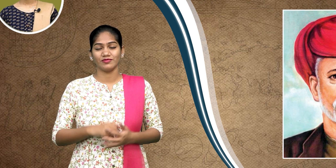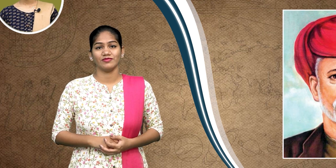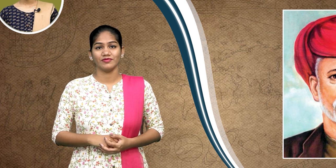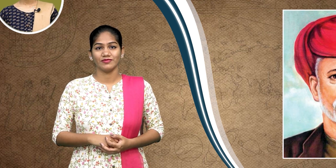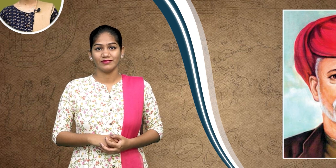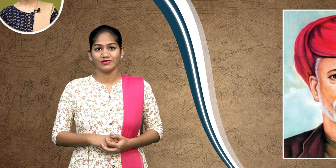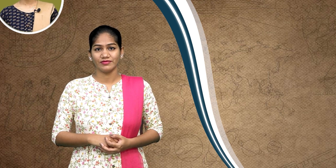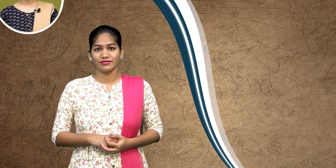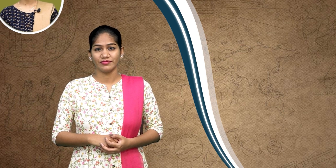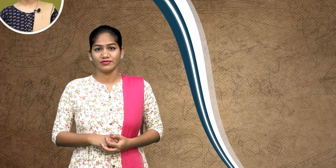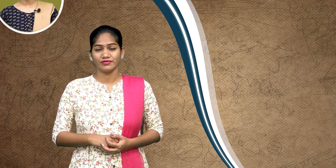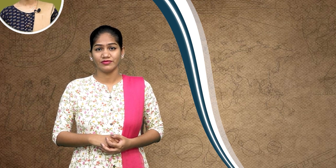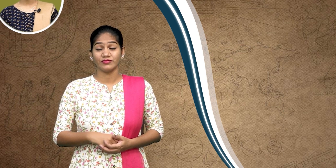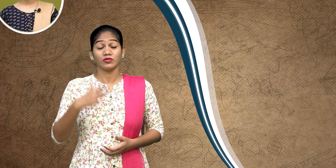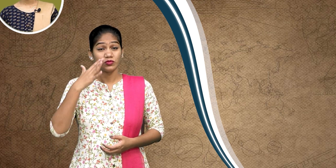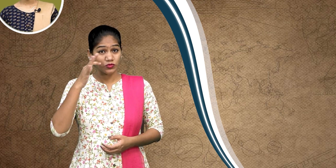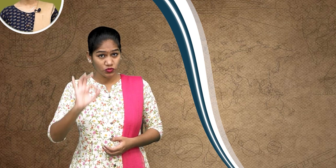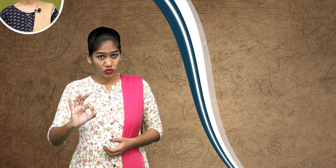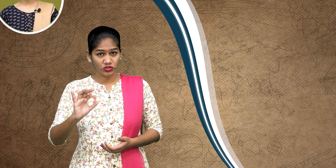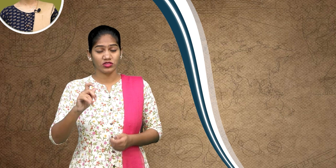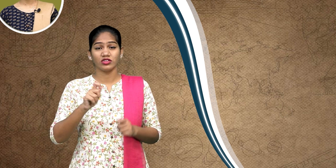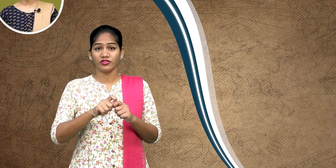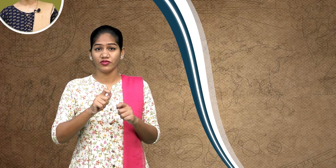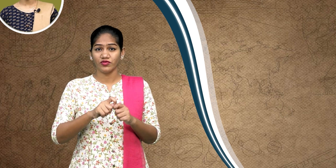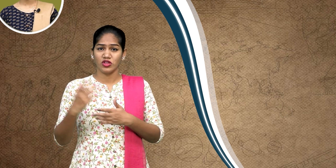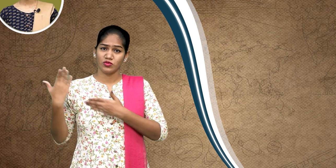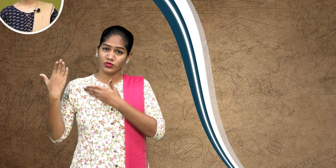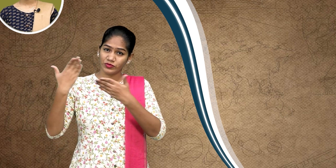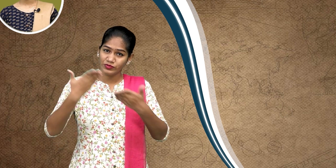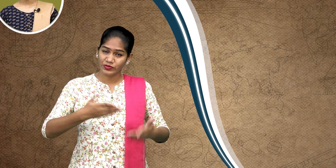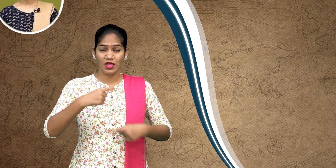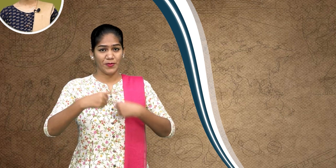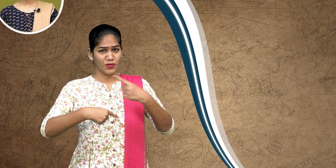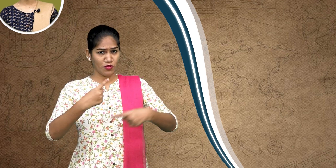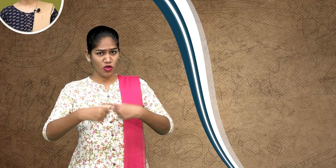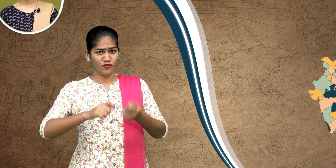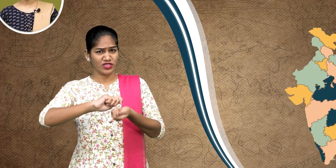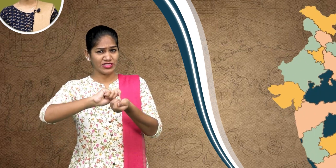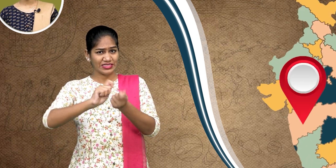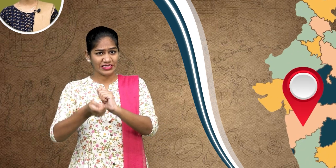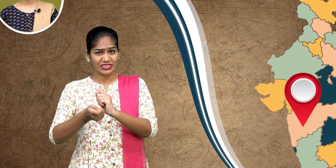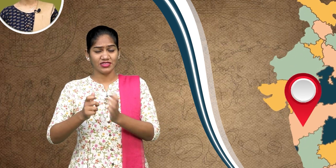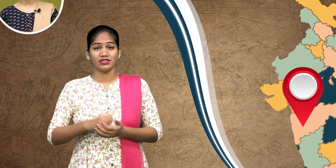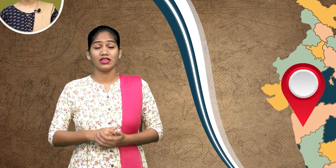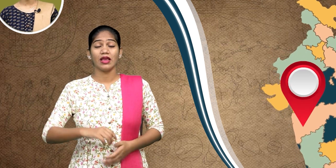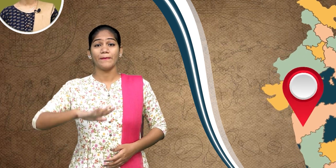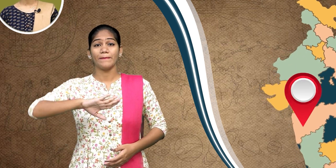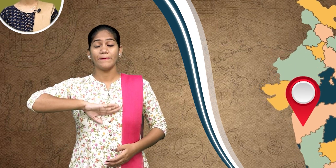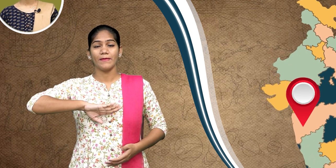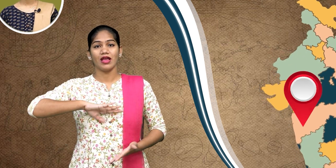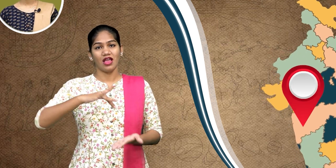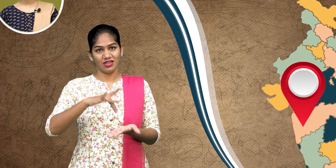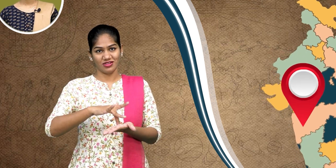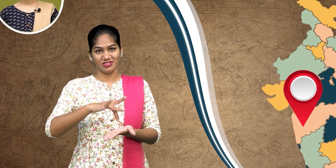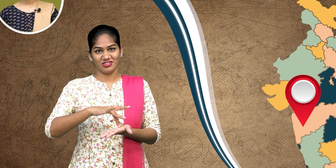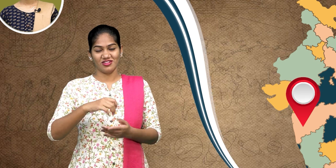prominent role in bringing about reforms in Maharashtra.